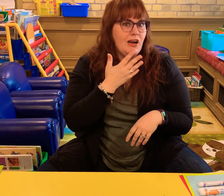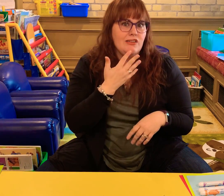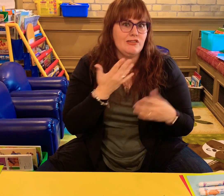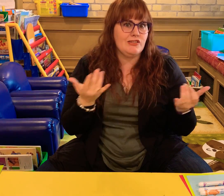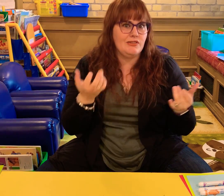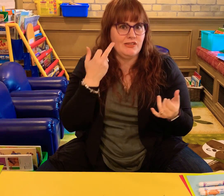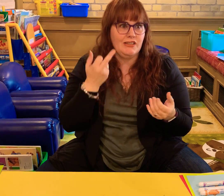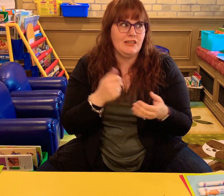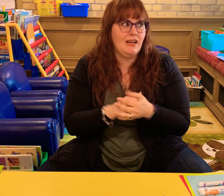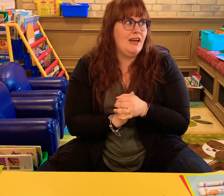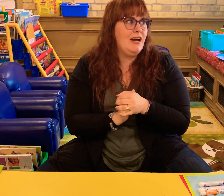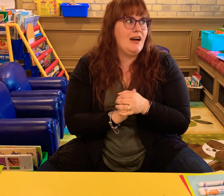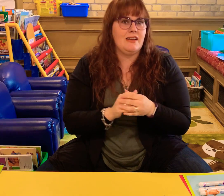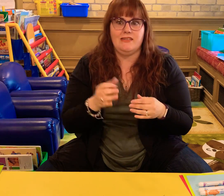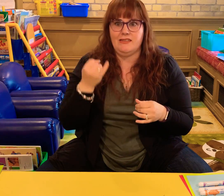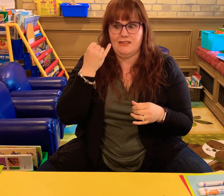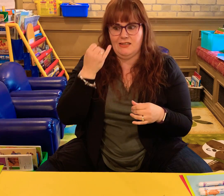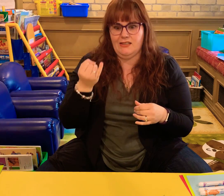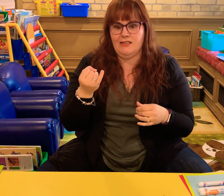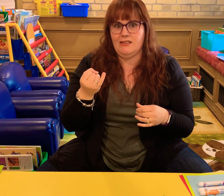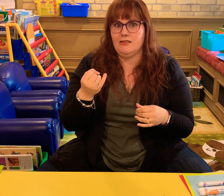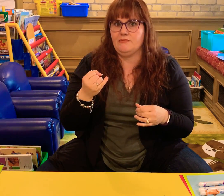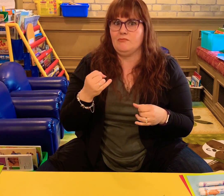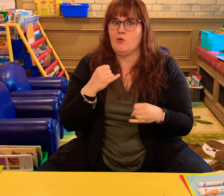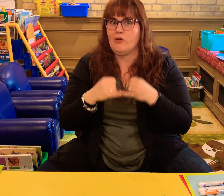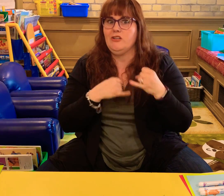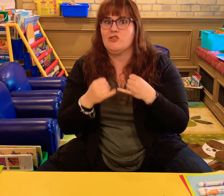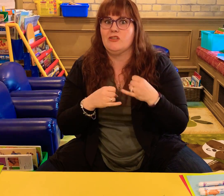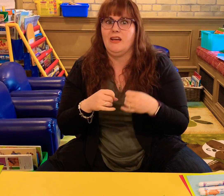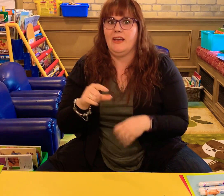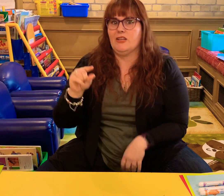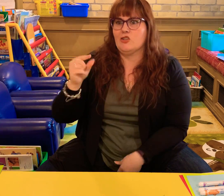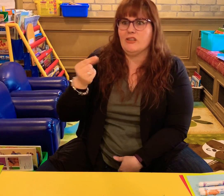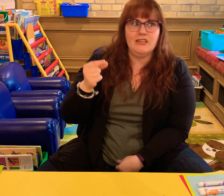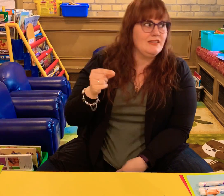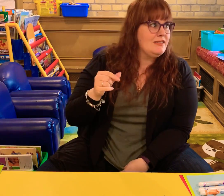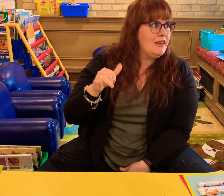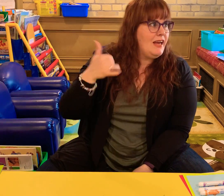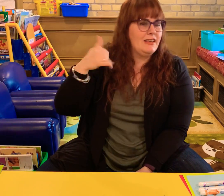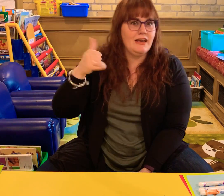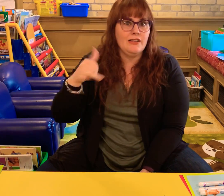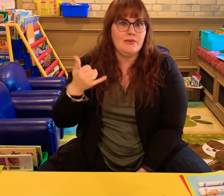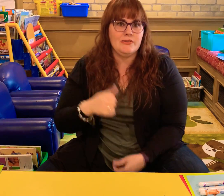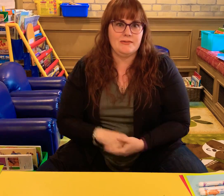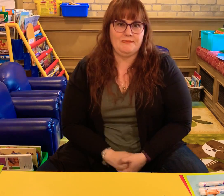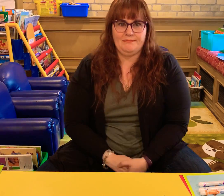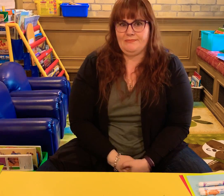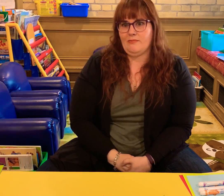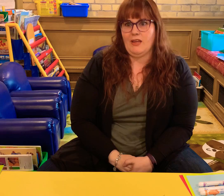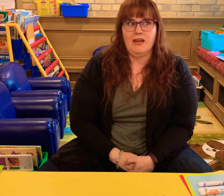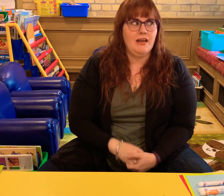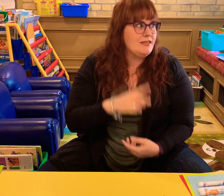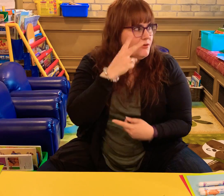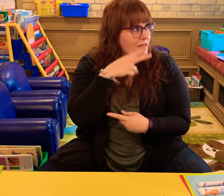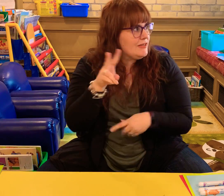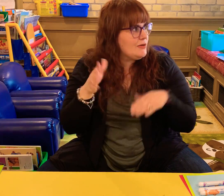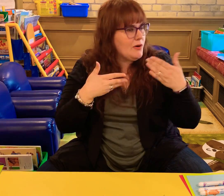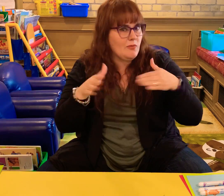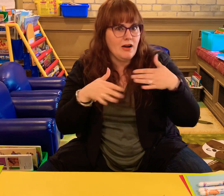colors do you see? I see orange and greens and yellows. It's so nice to go on walks